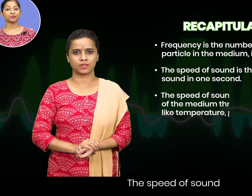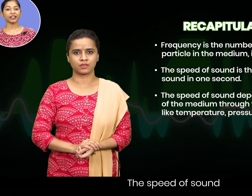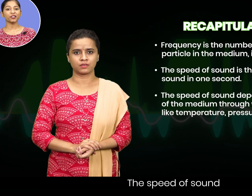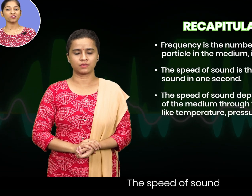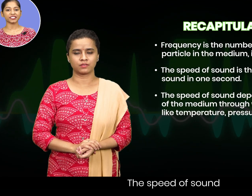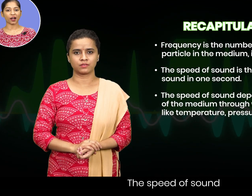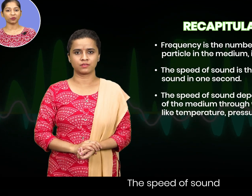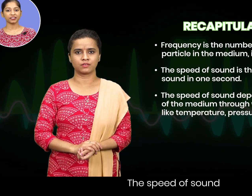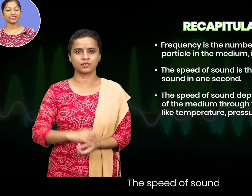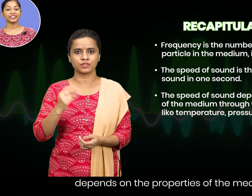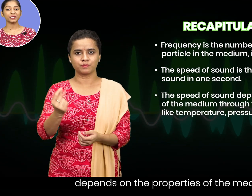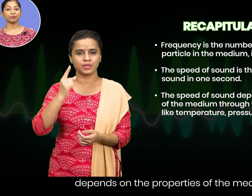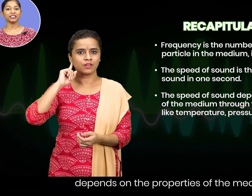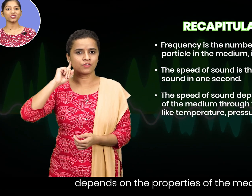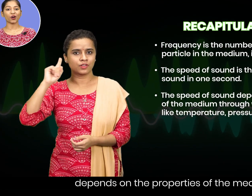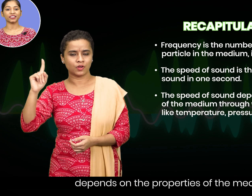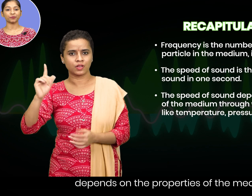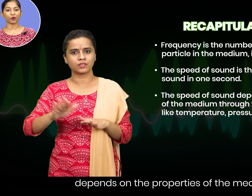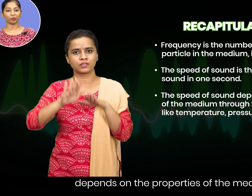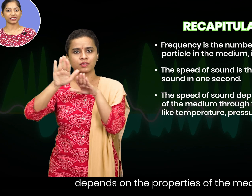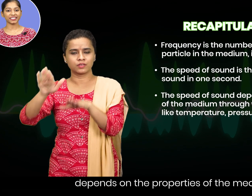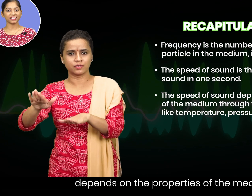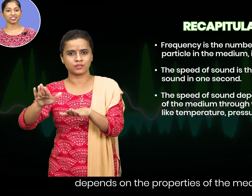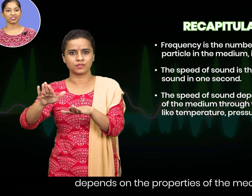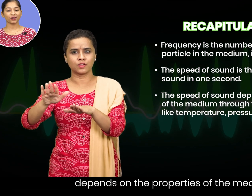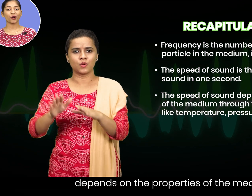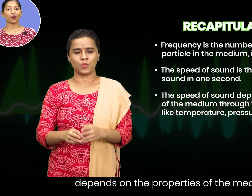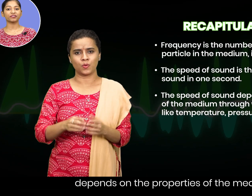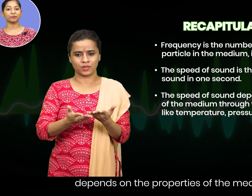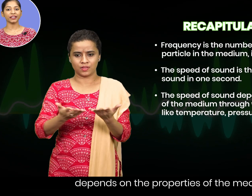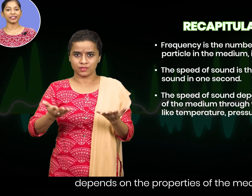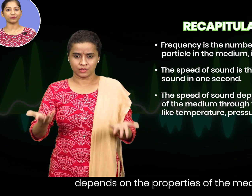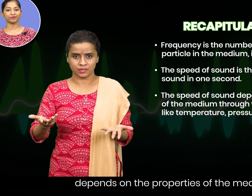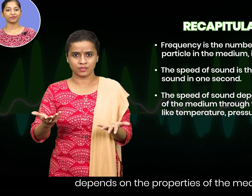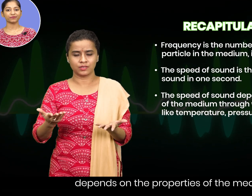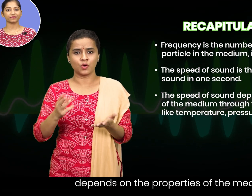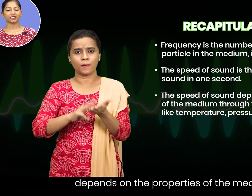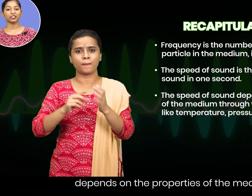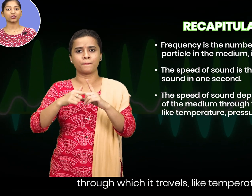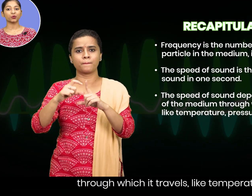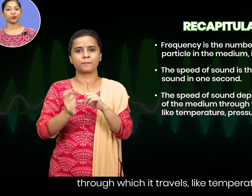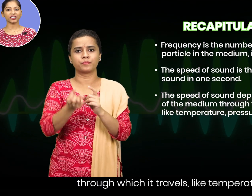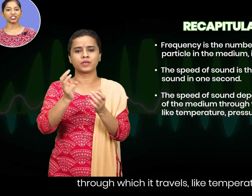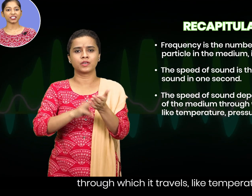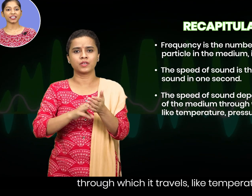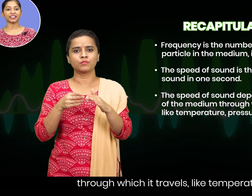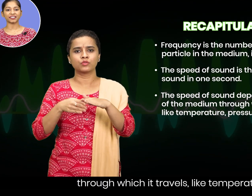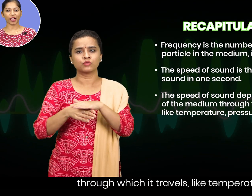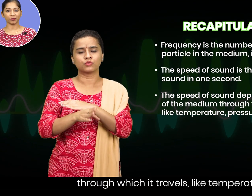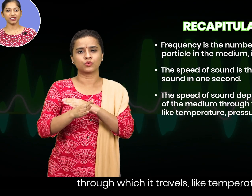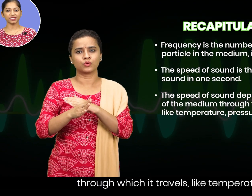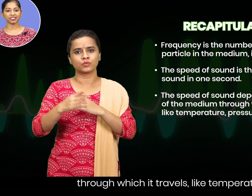The speed of sound depends on the properties of the medium through which